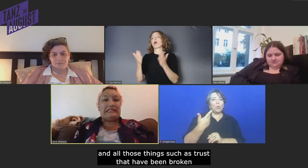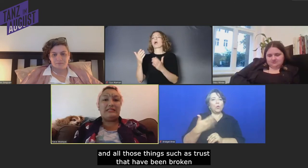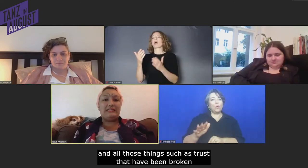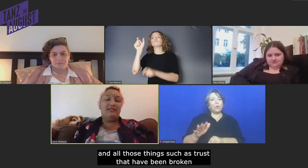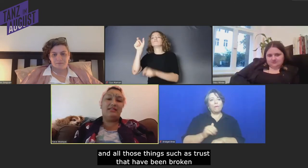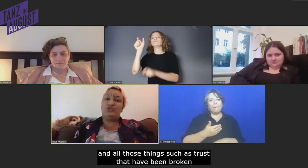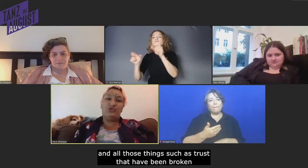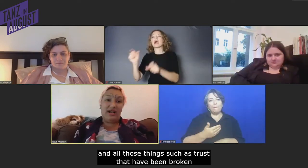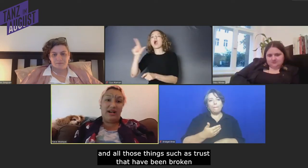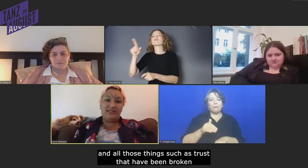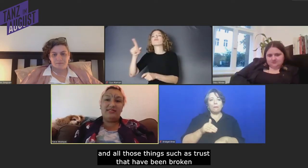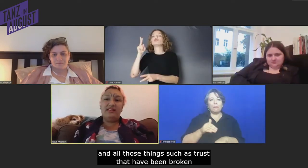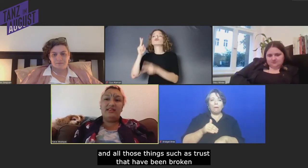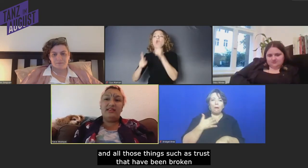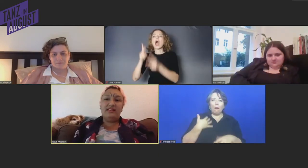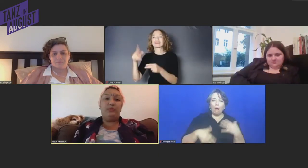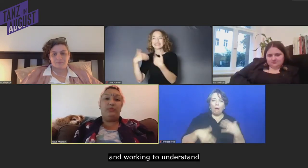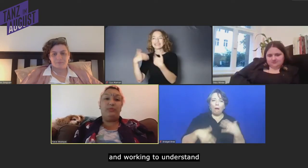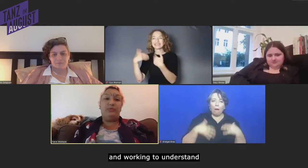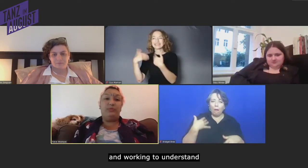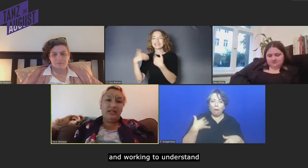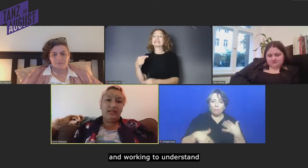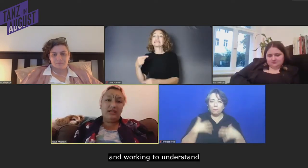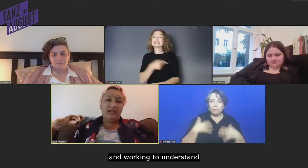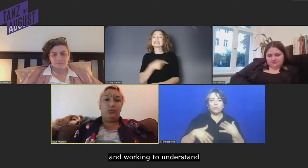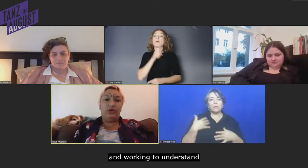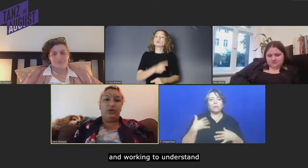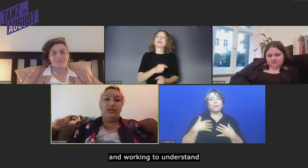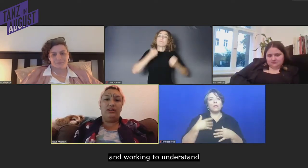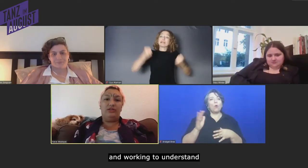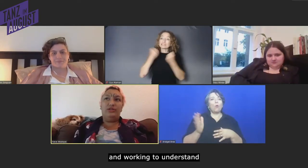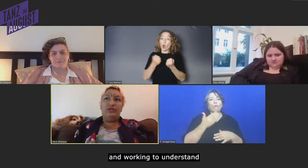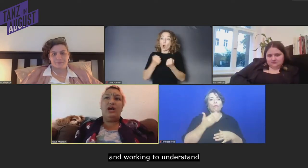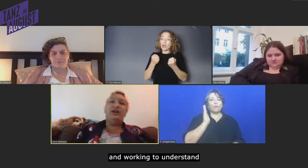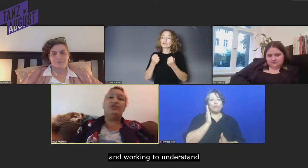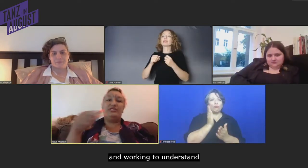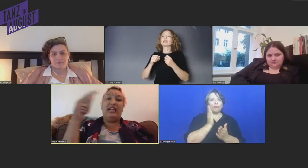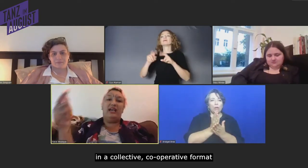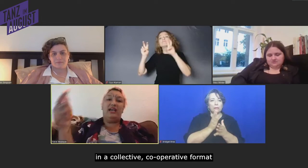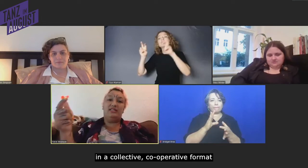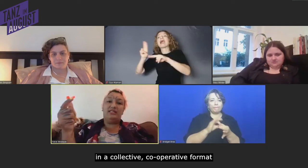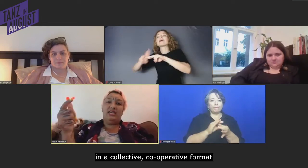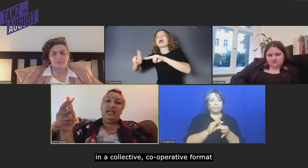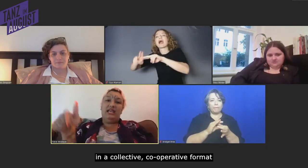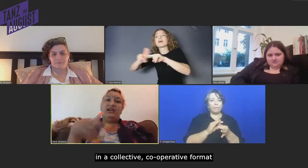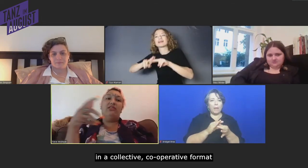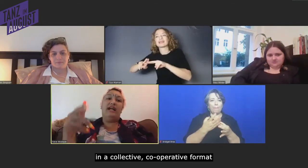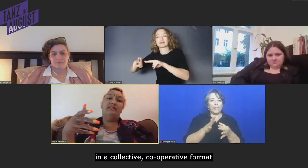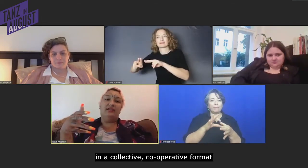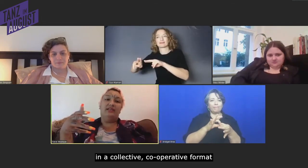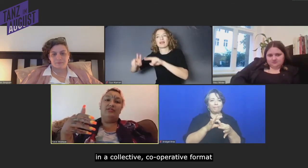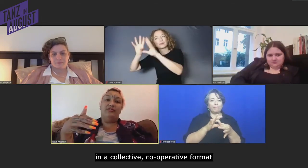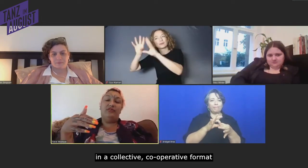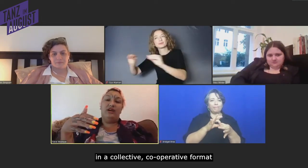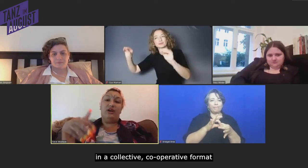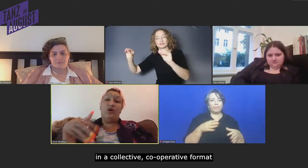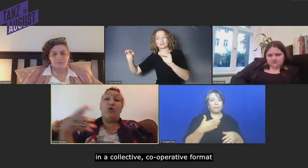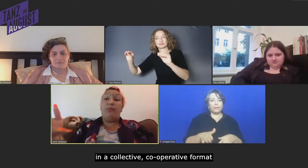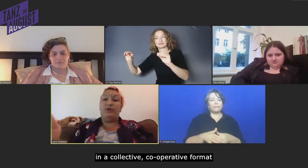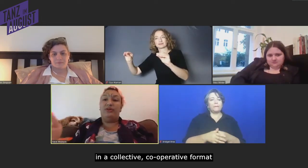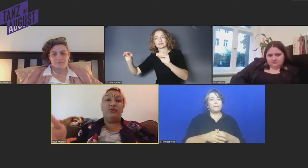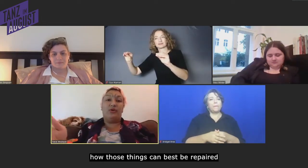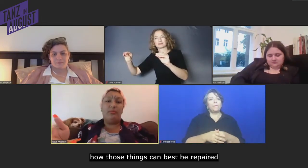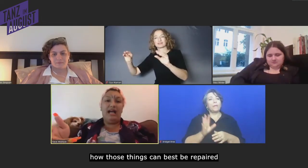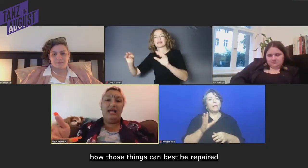things such as trust that have been broken, and working to understand in a collective